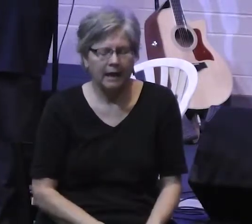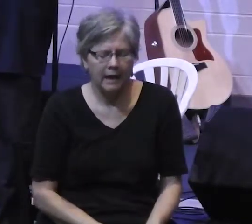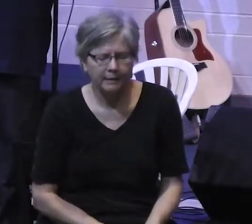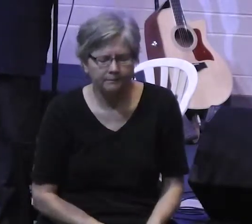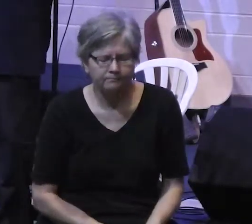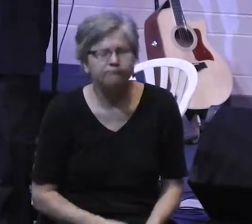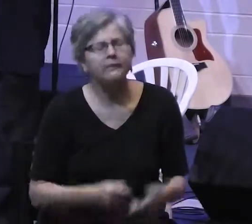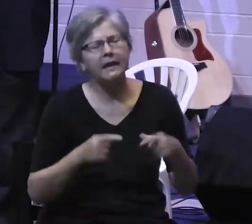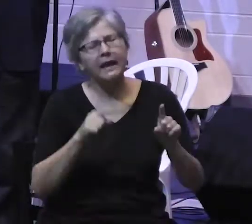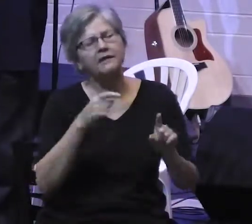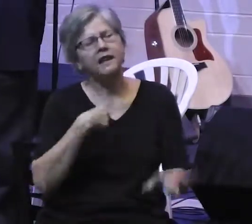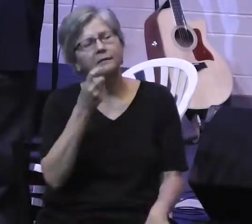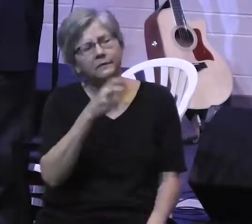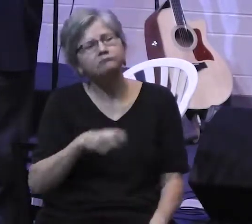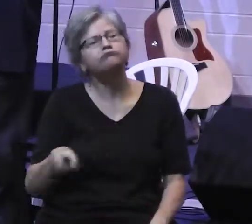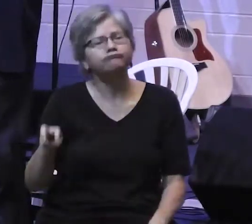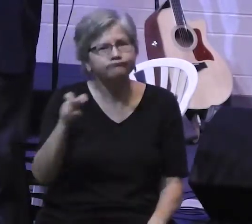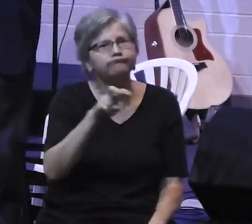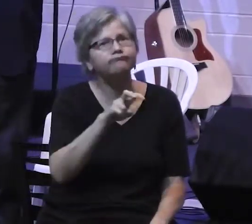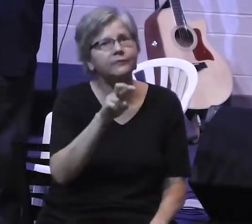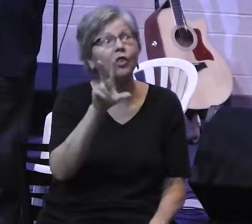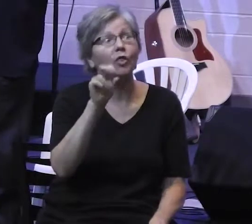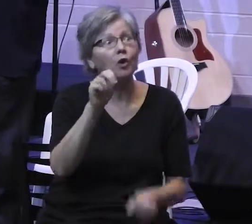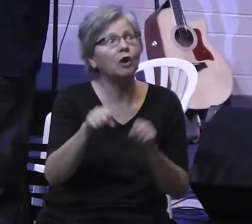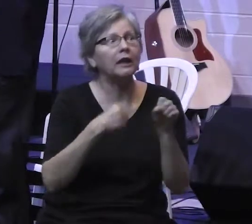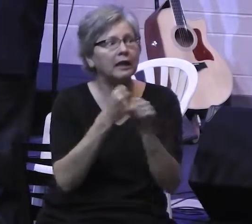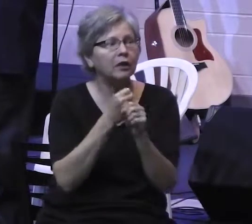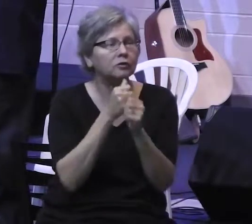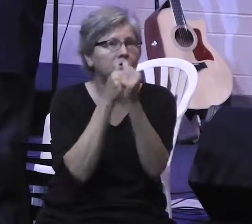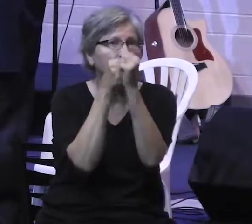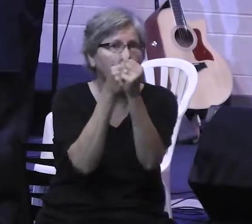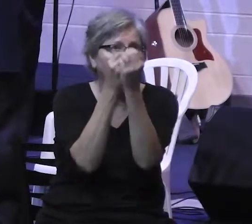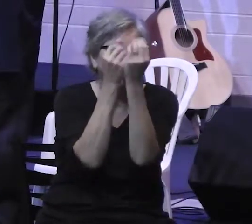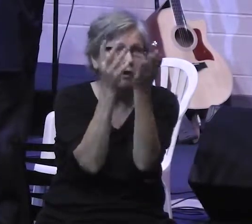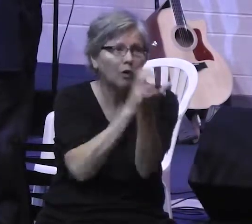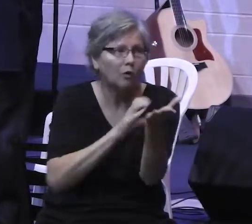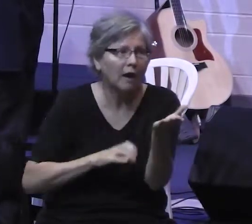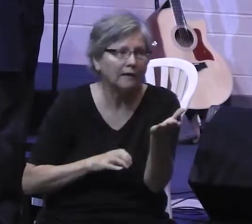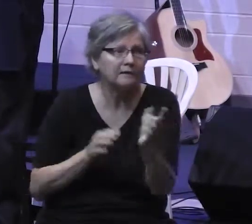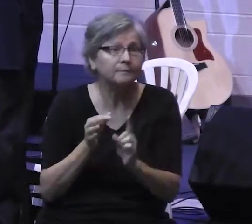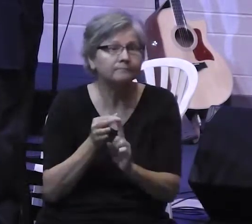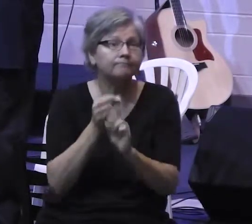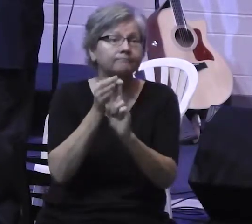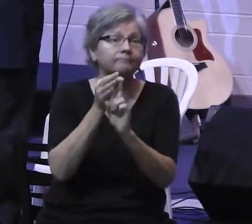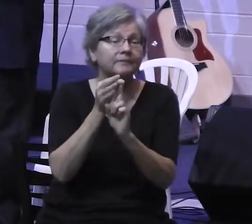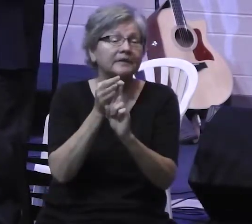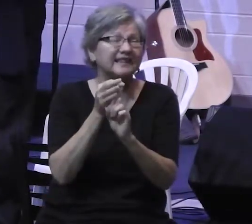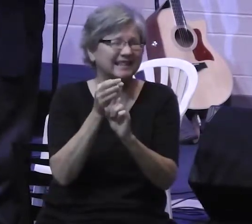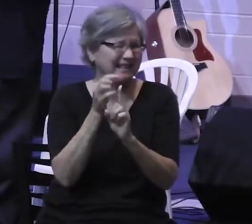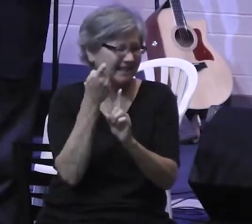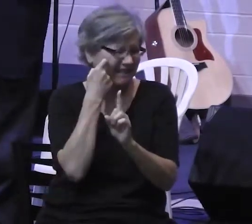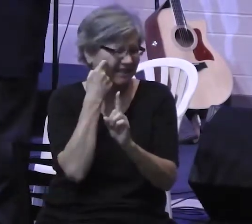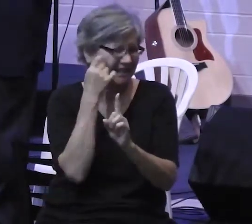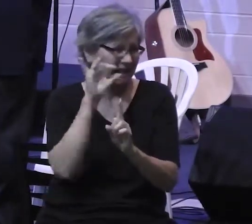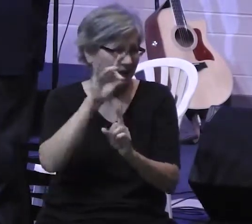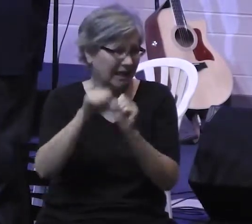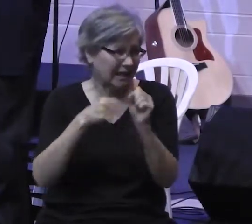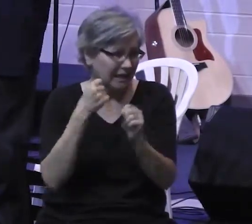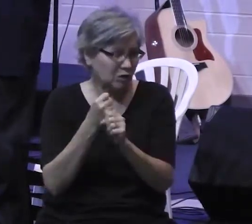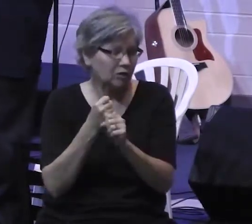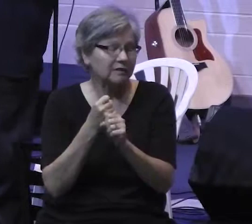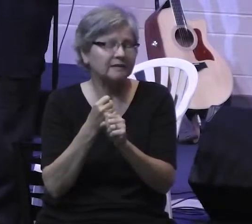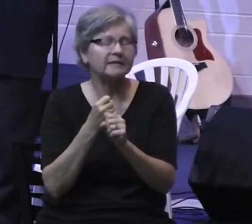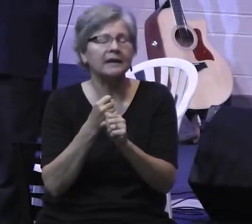my journey of 30 years of following Christ, and particularly the last 8 years as a missionary trying to help Christ be formed in others, that